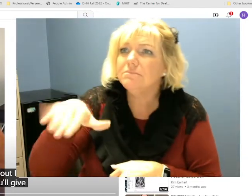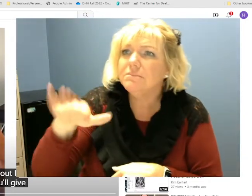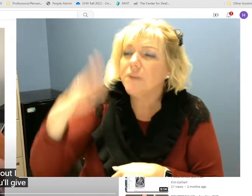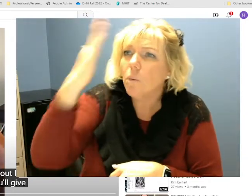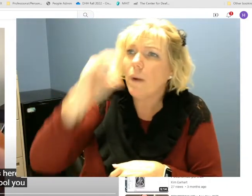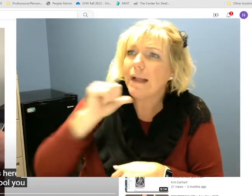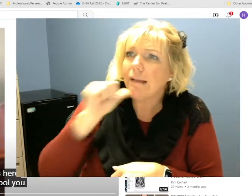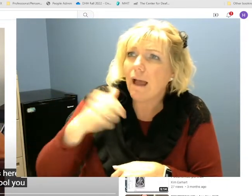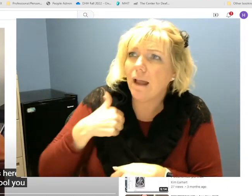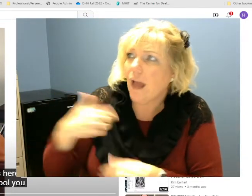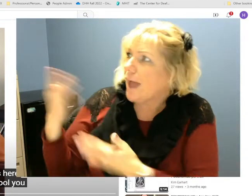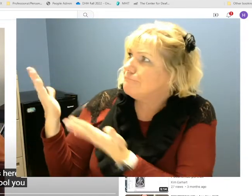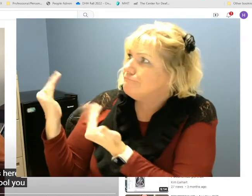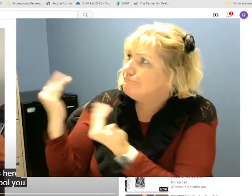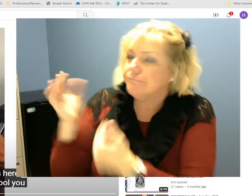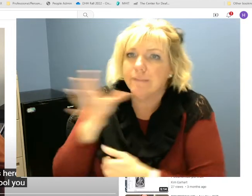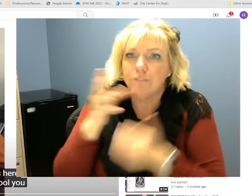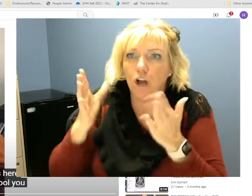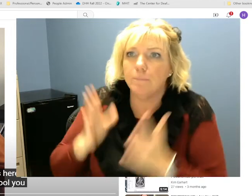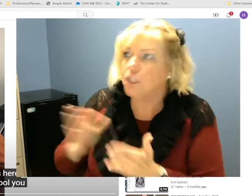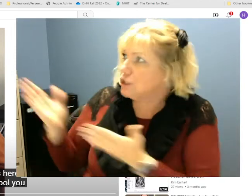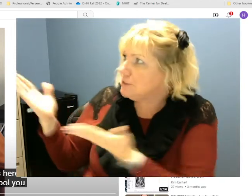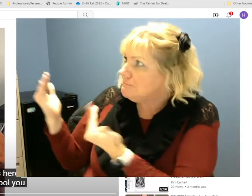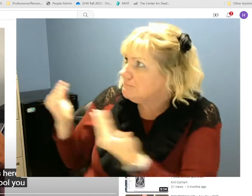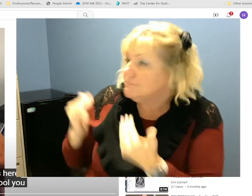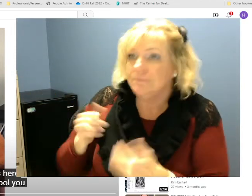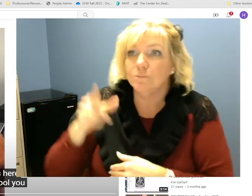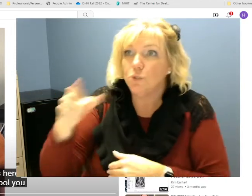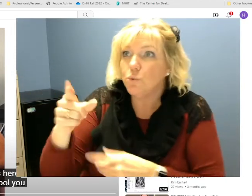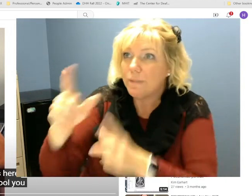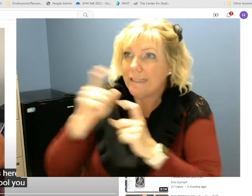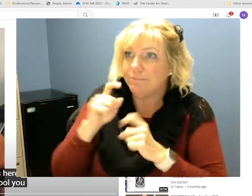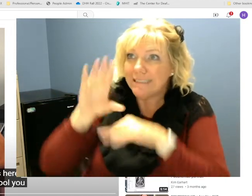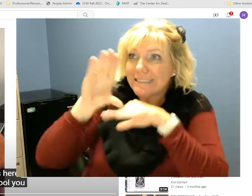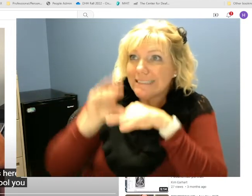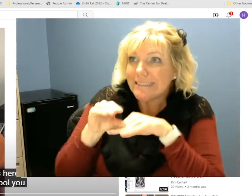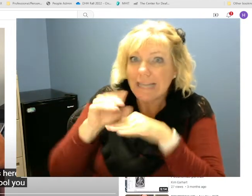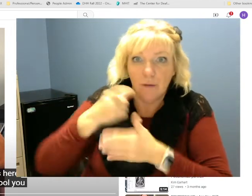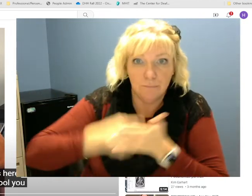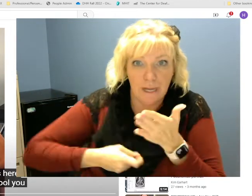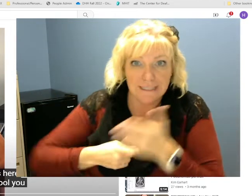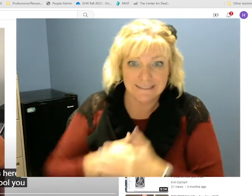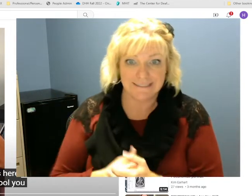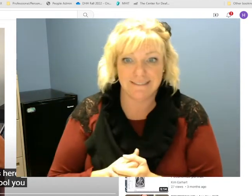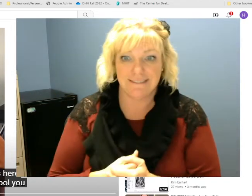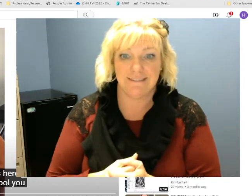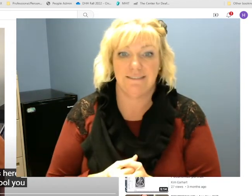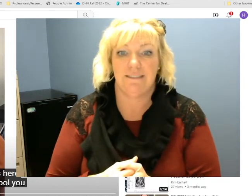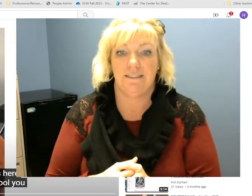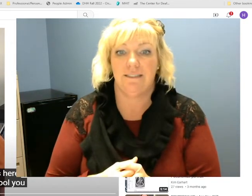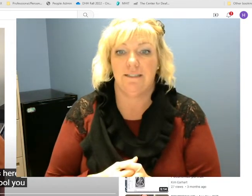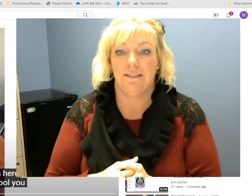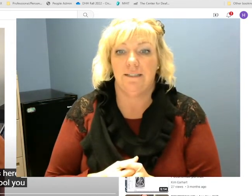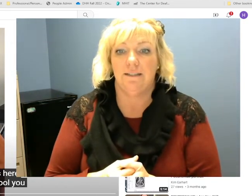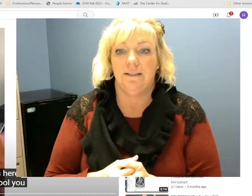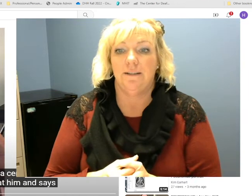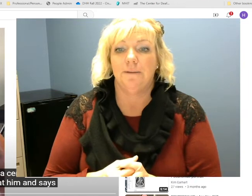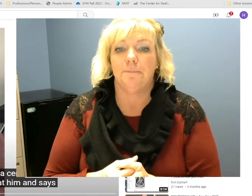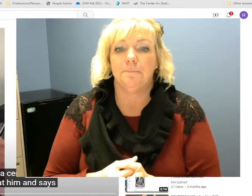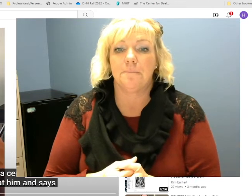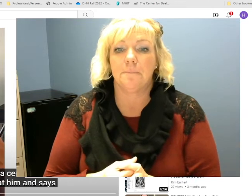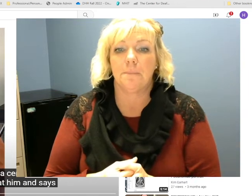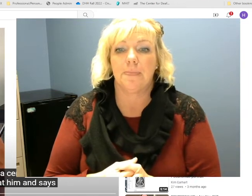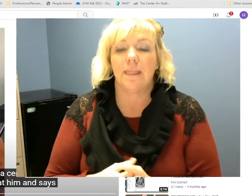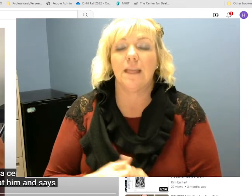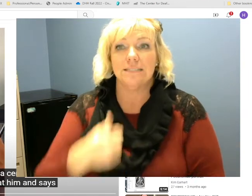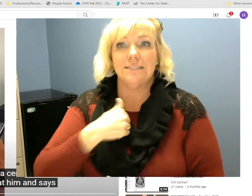farmers in and you'll give me a cheaper price. And he says here, suppose I go into some sort of pool, you could give me